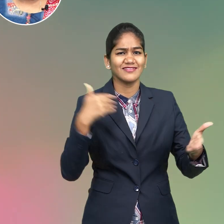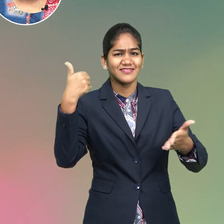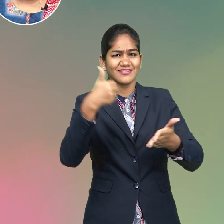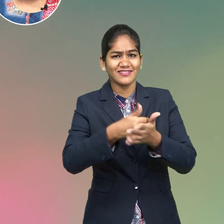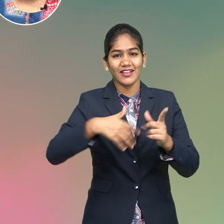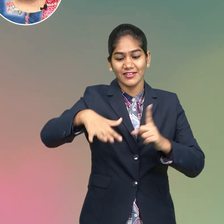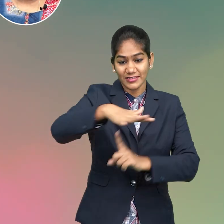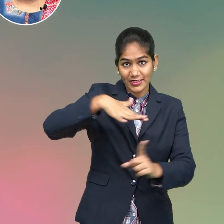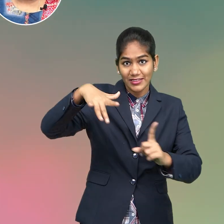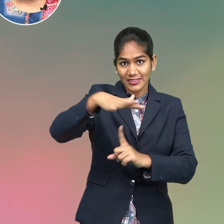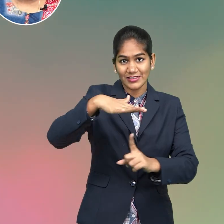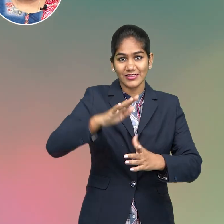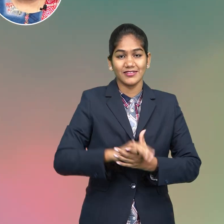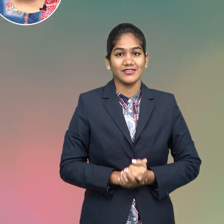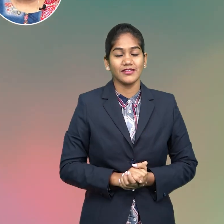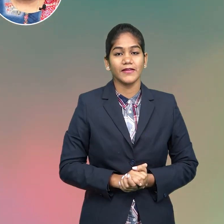conditions